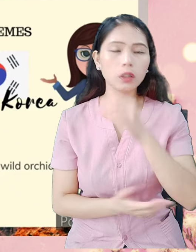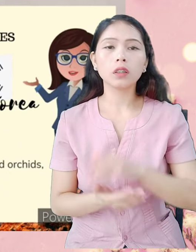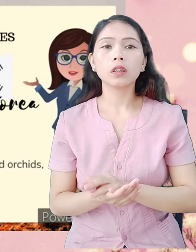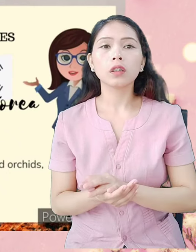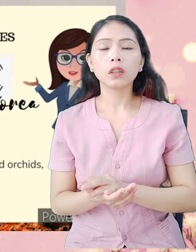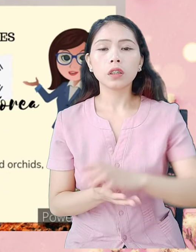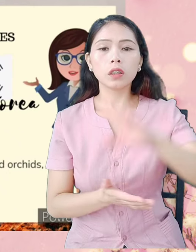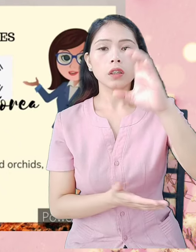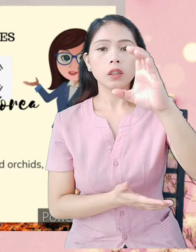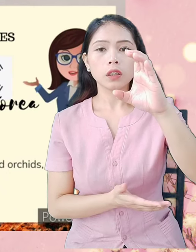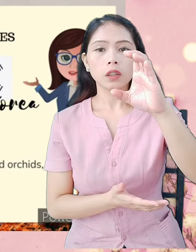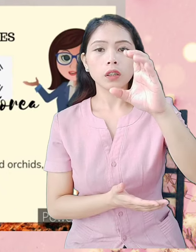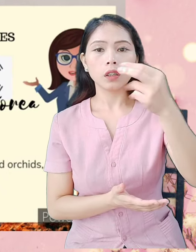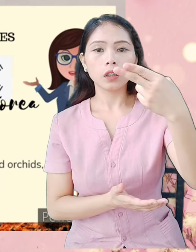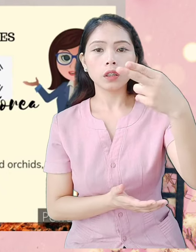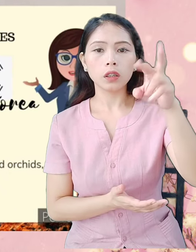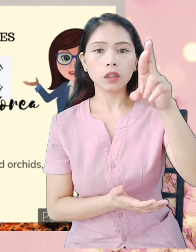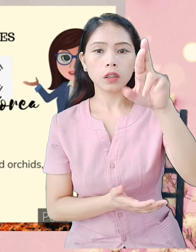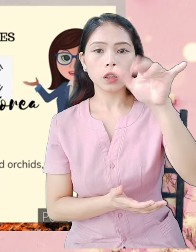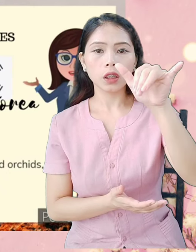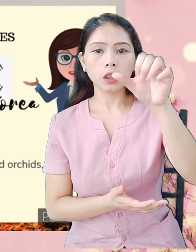chrysanthemums,